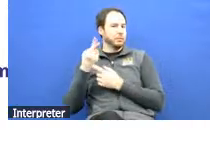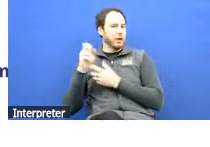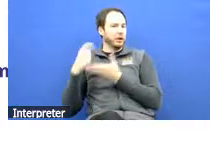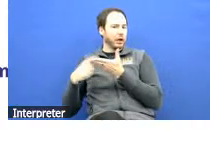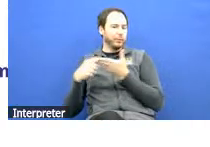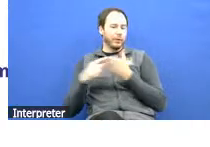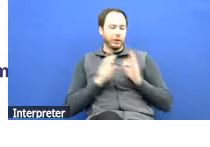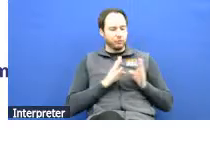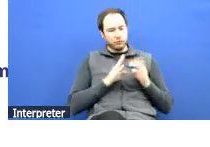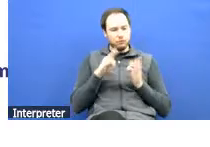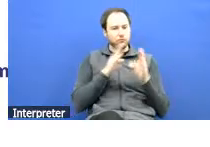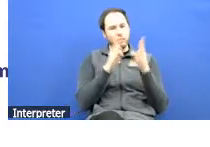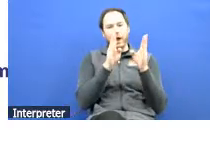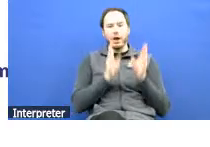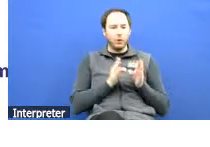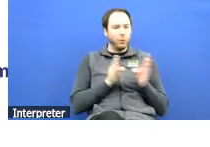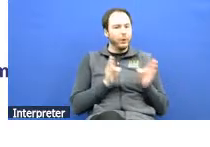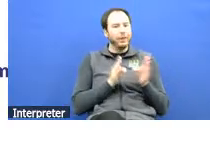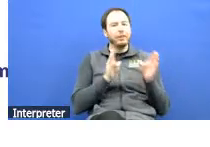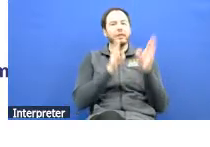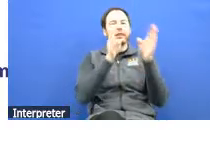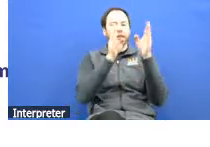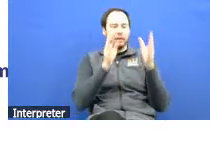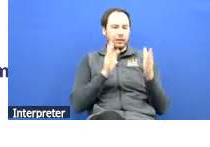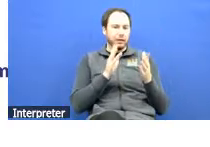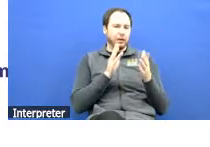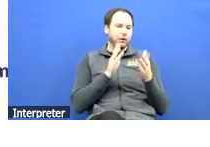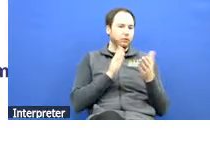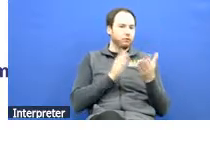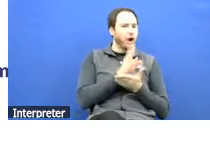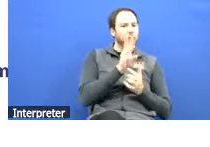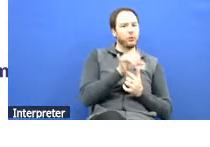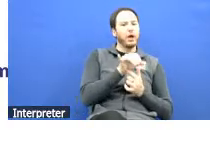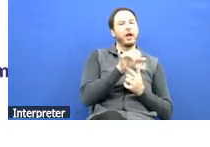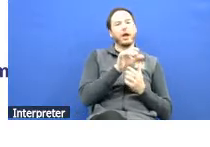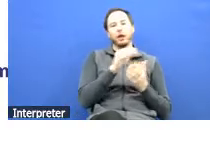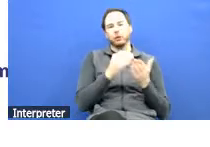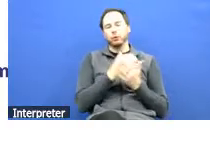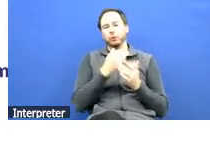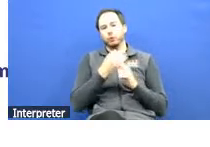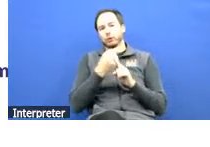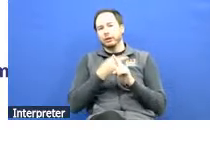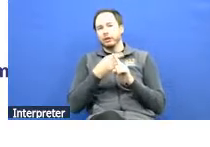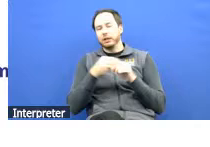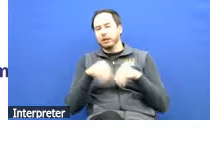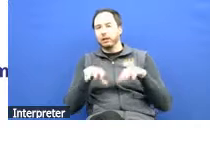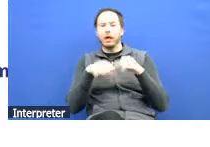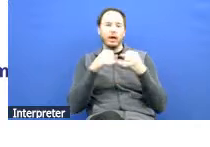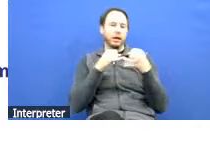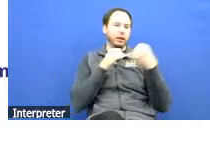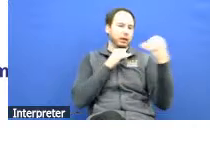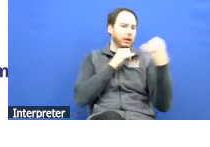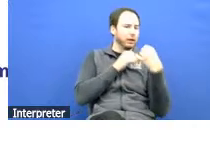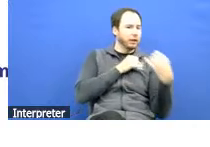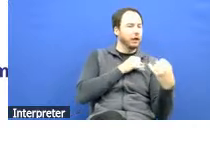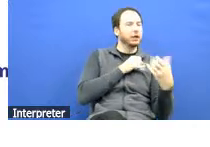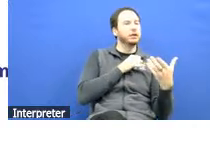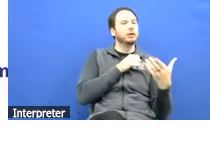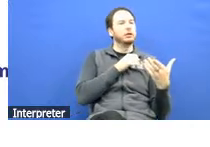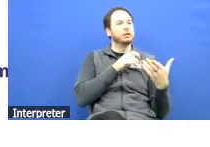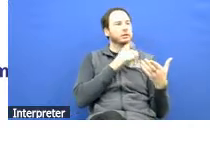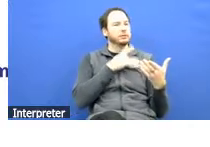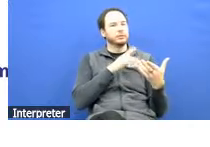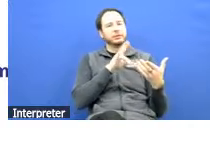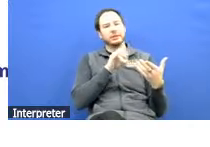route, the width of an existing right-of-way, and these lines have been around for 75,